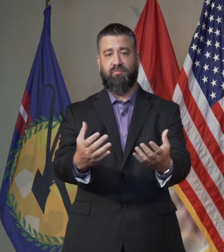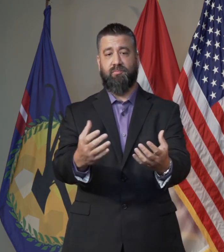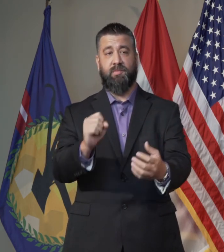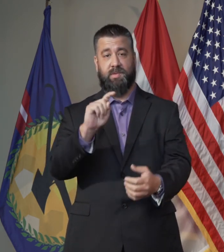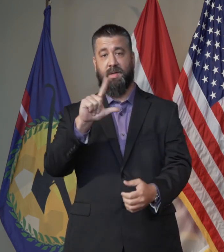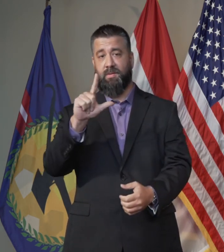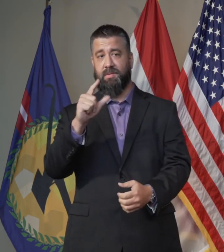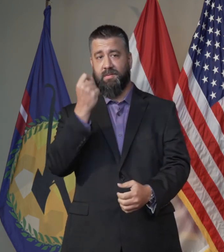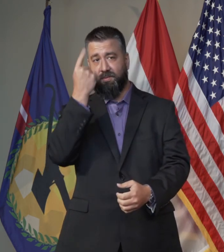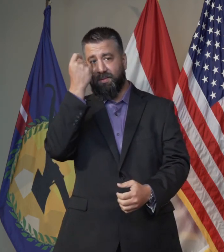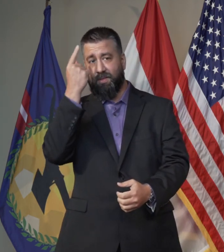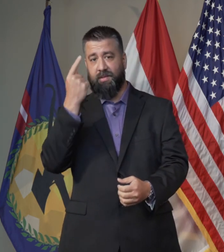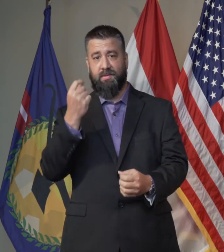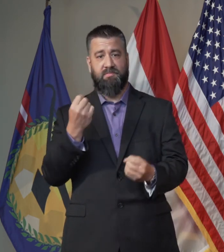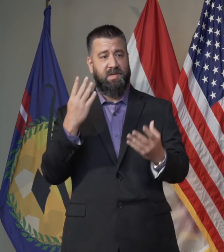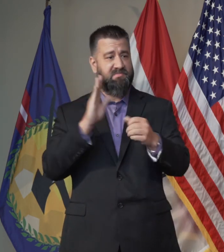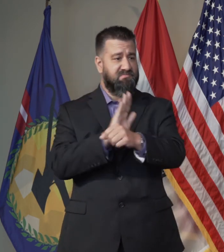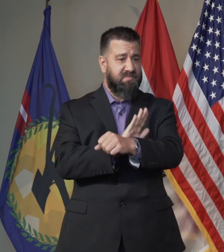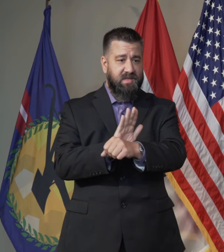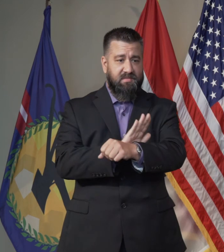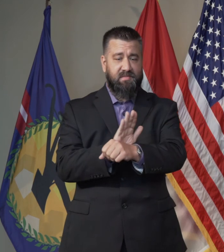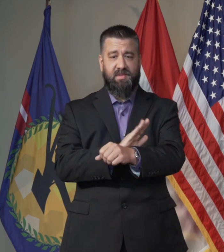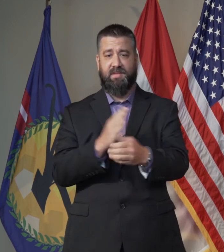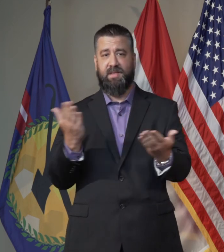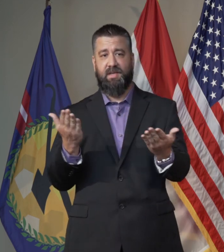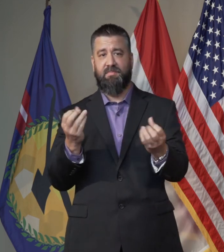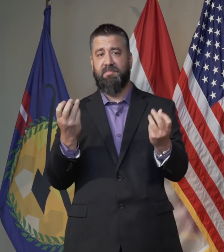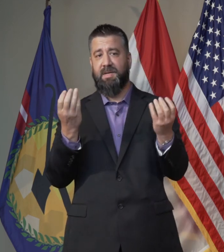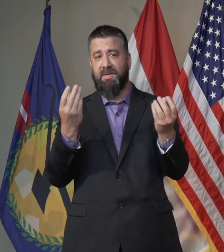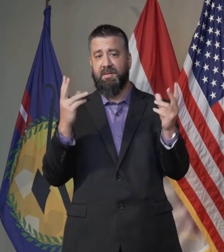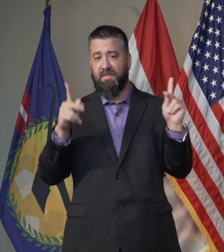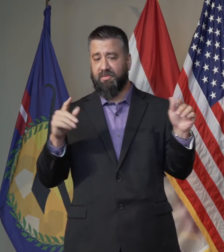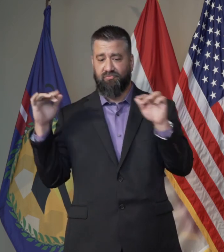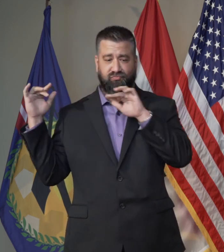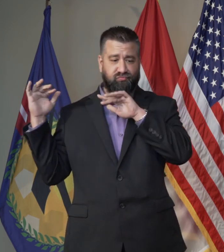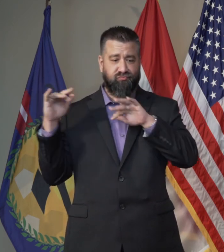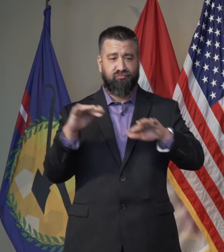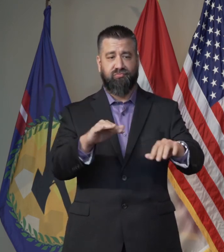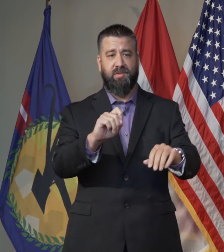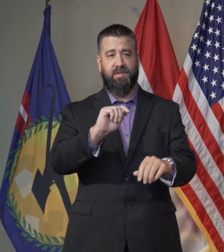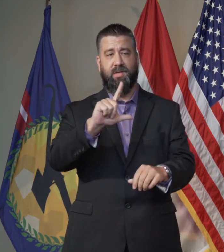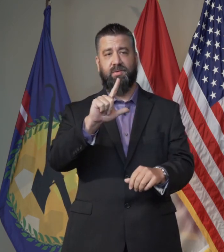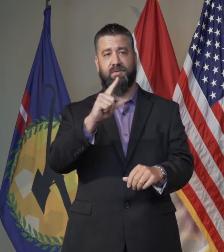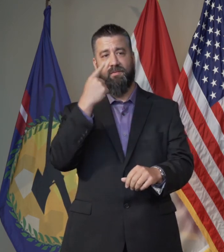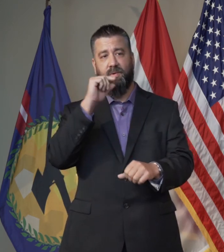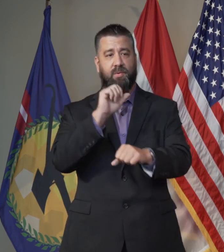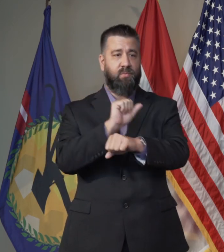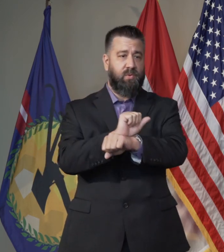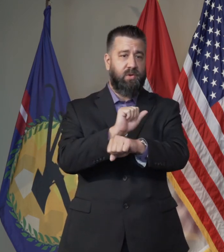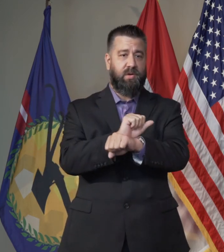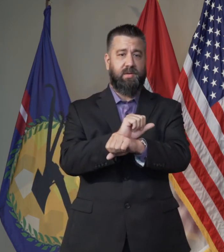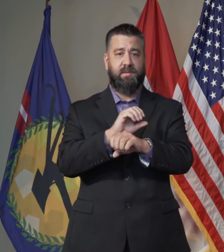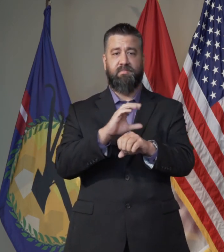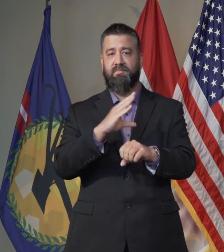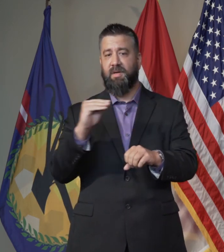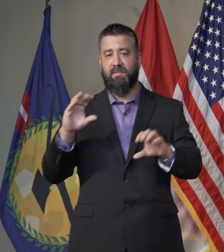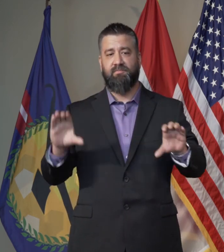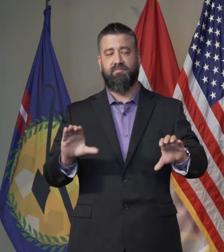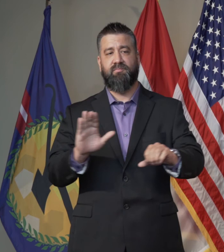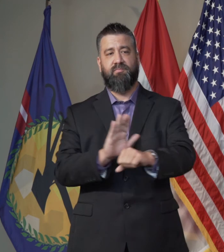state. We are the center of commerce. Every day, thousands of people travel into St. Louis County to work and to do